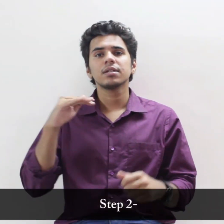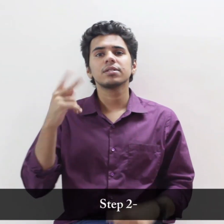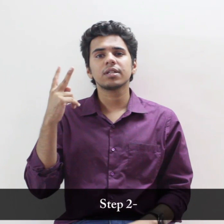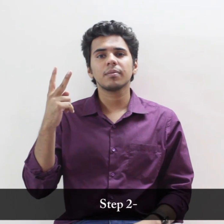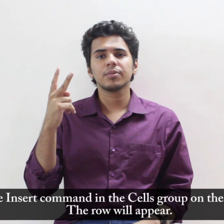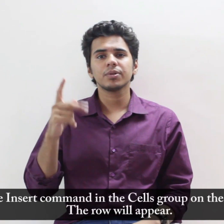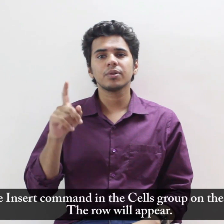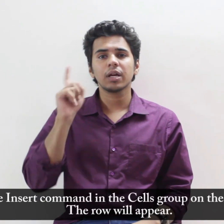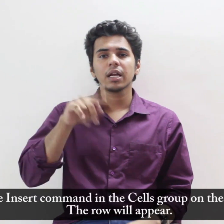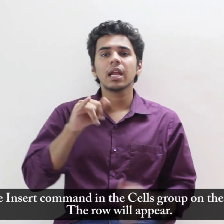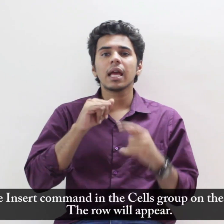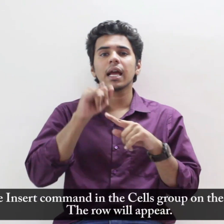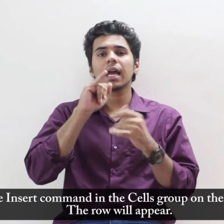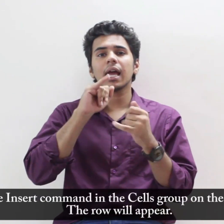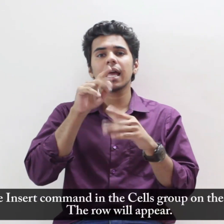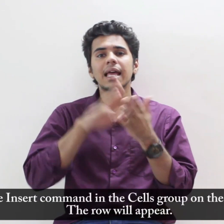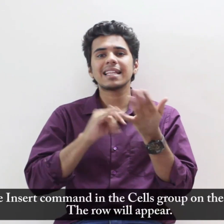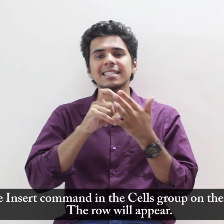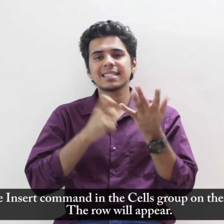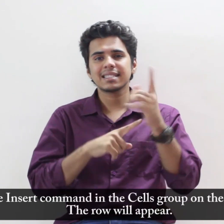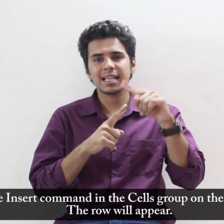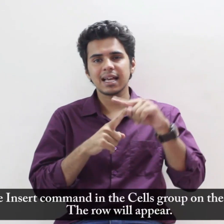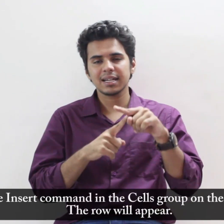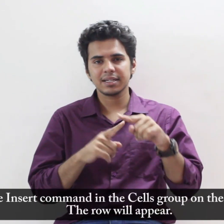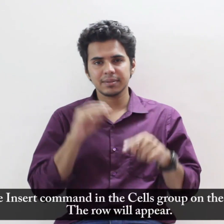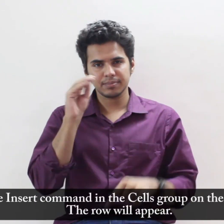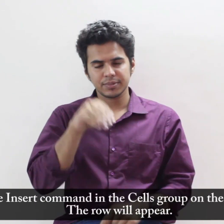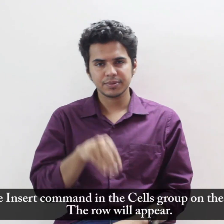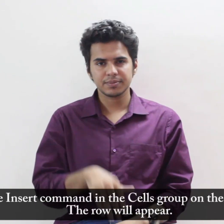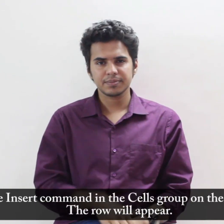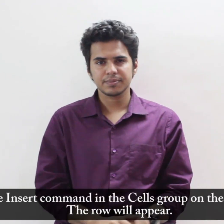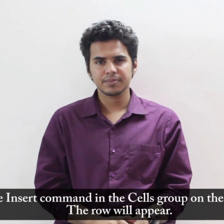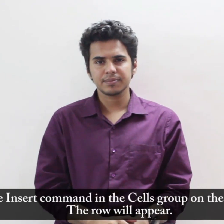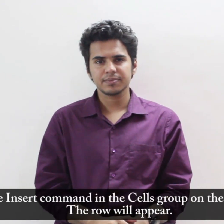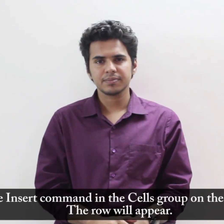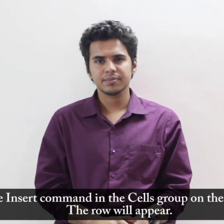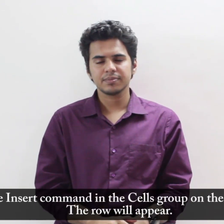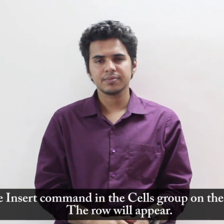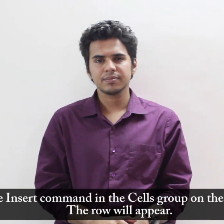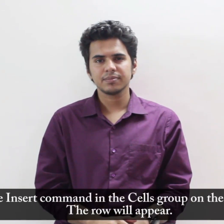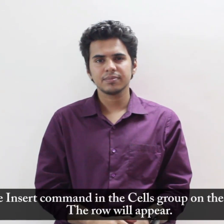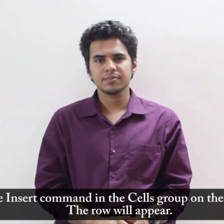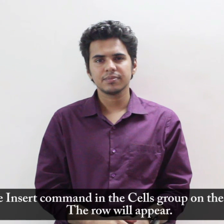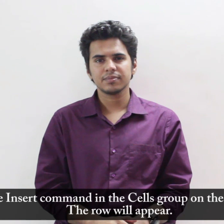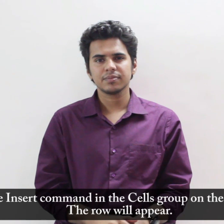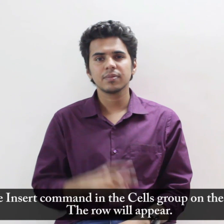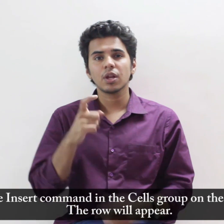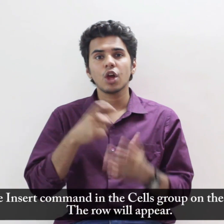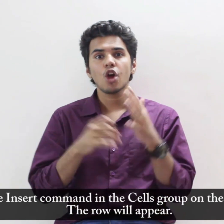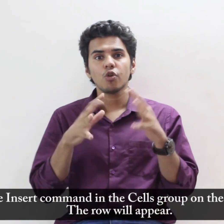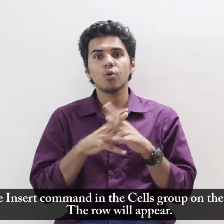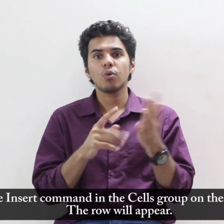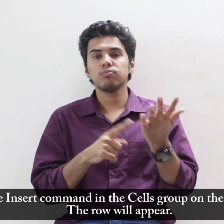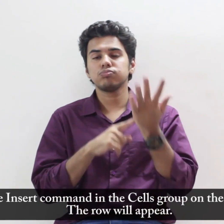Step 2. Click the Insert command in the Cells group on the Home tab. The row will appear.